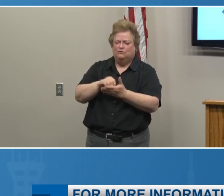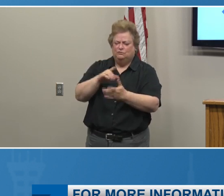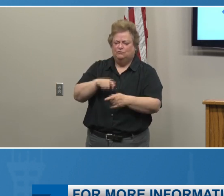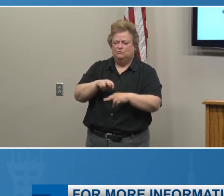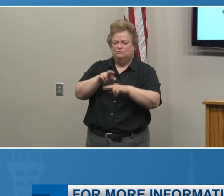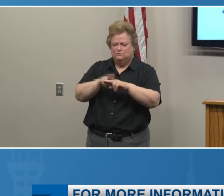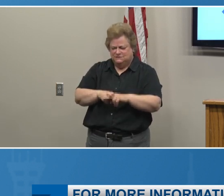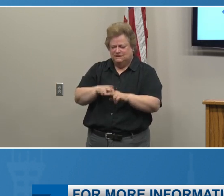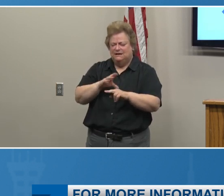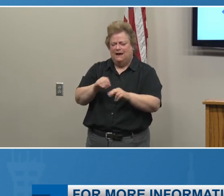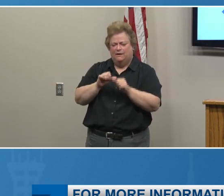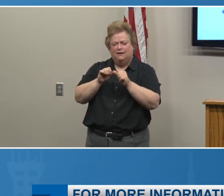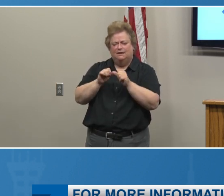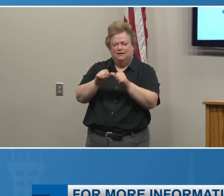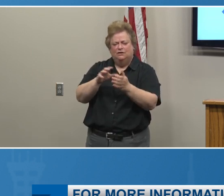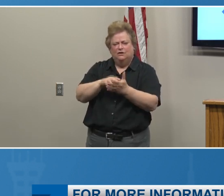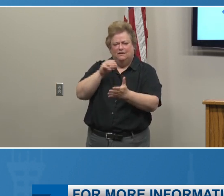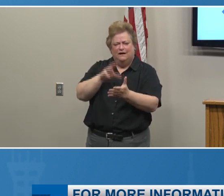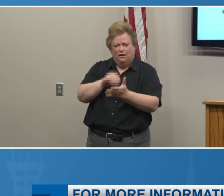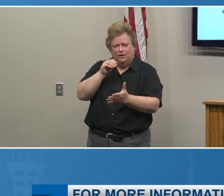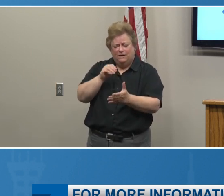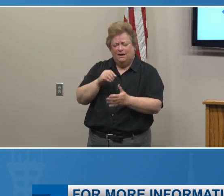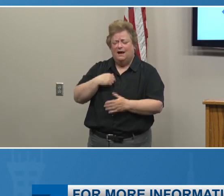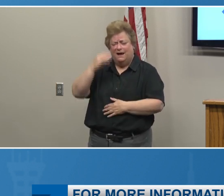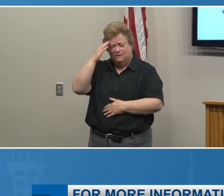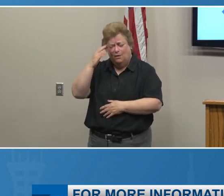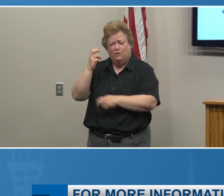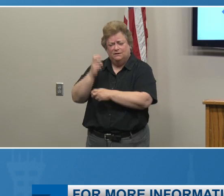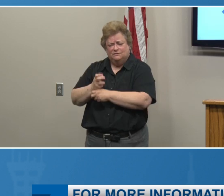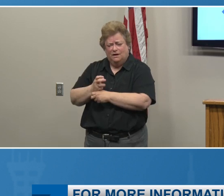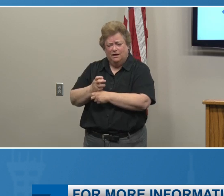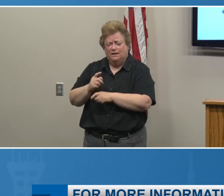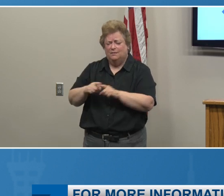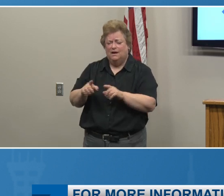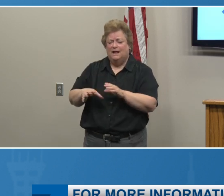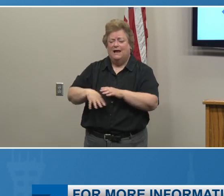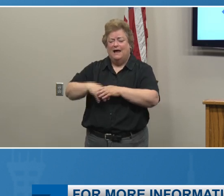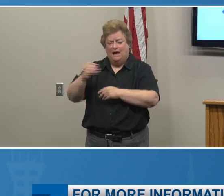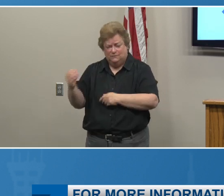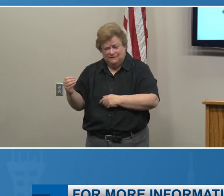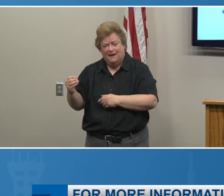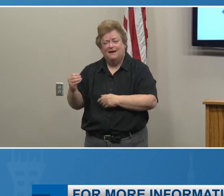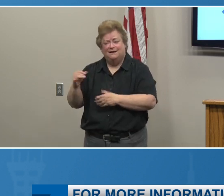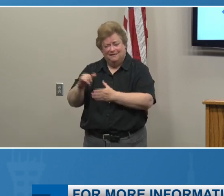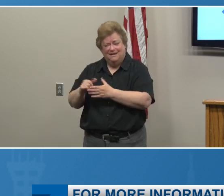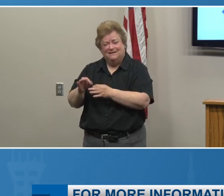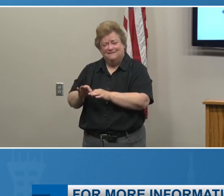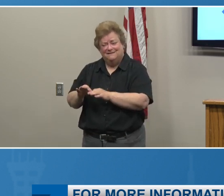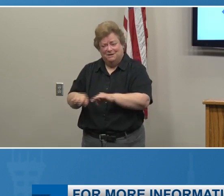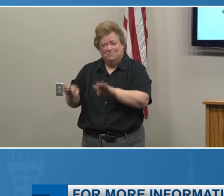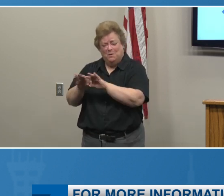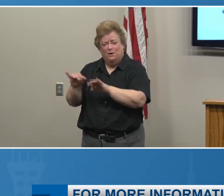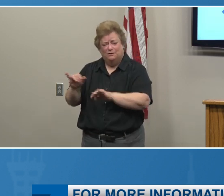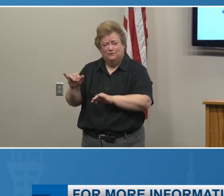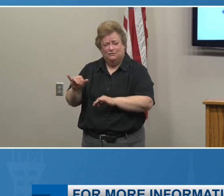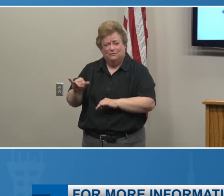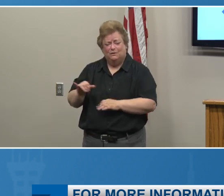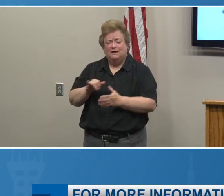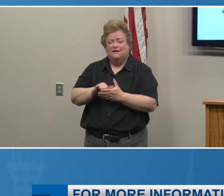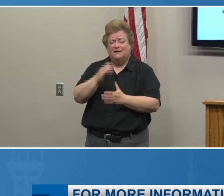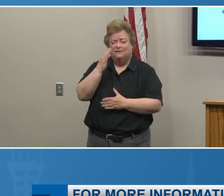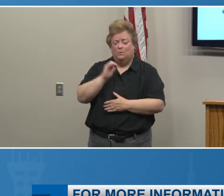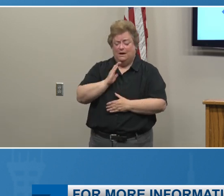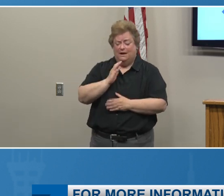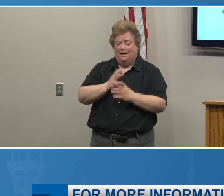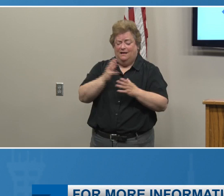participate in the learning it's hard it's really hard but being outside is important too and that's why a lot of our lessons that